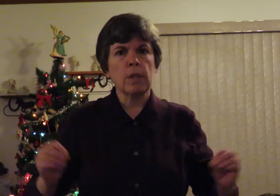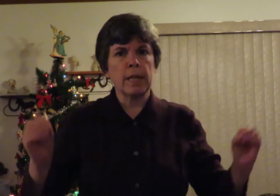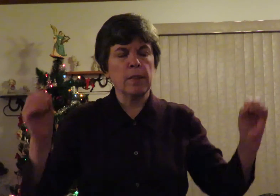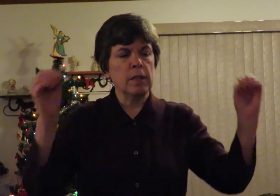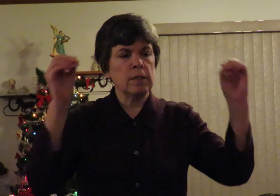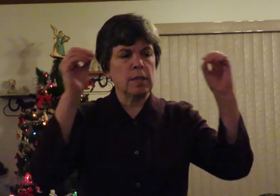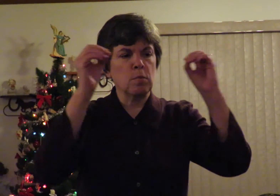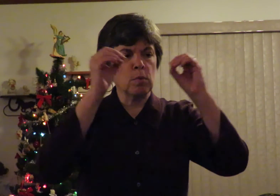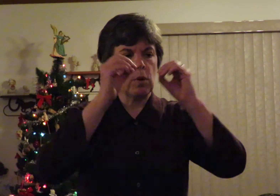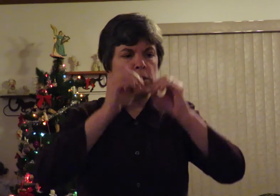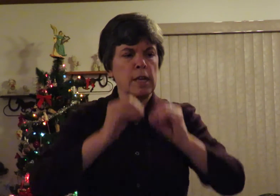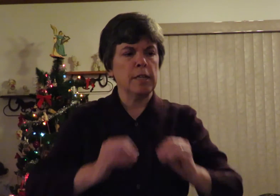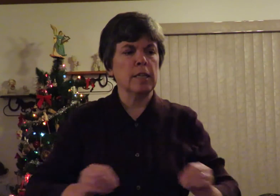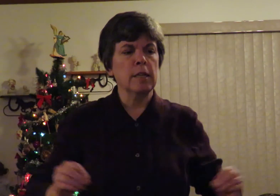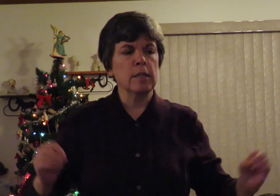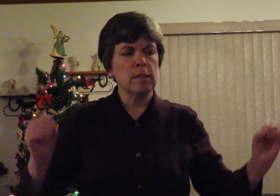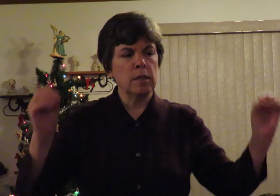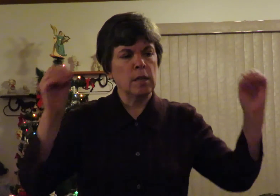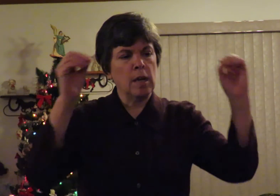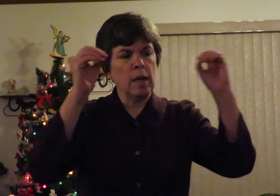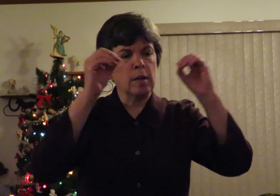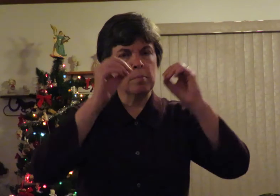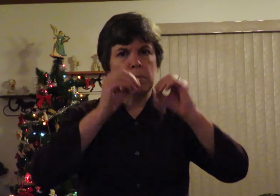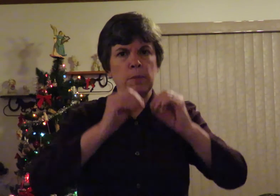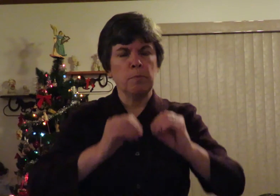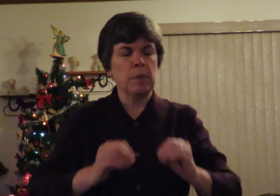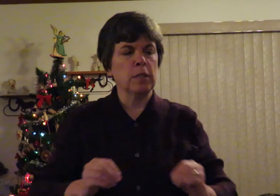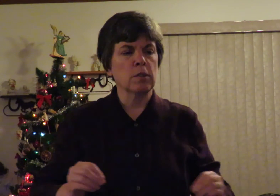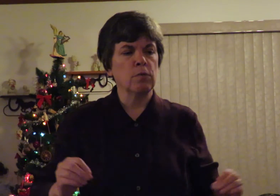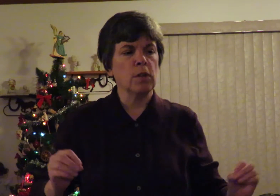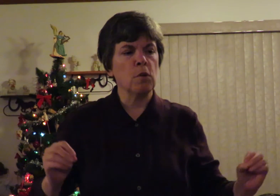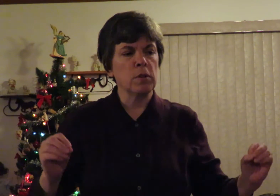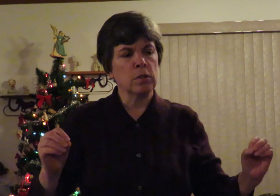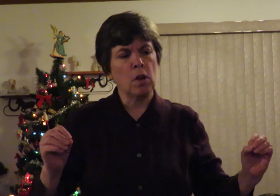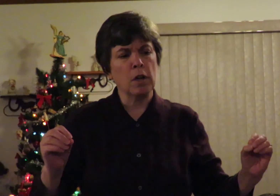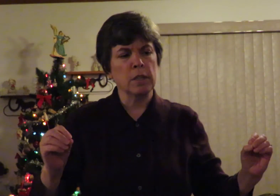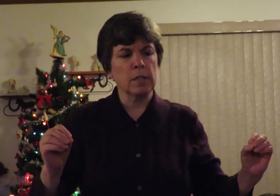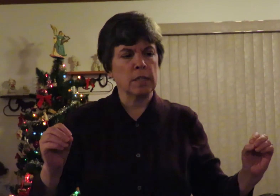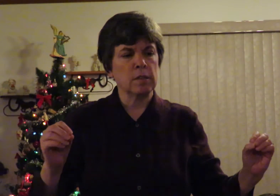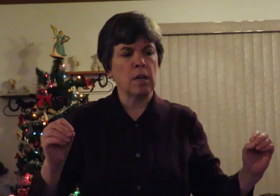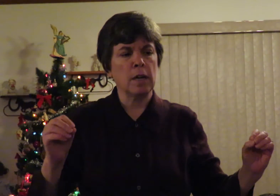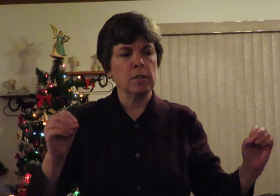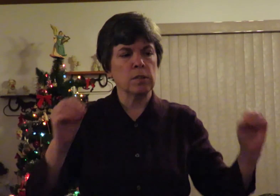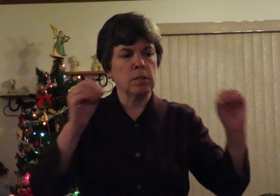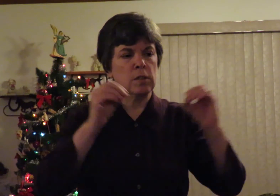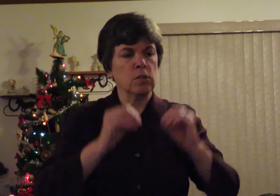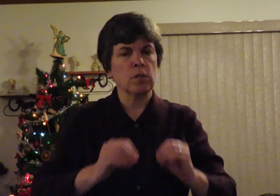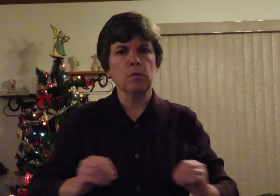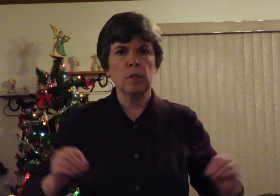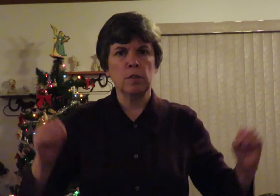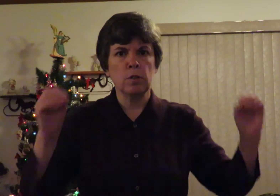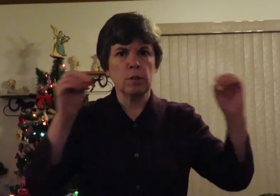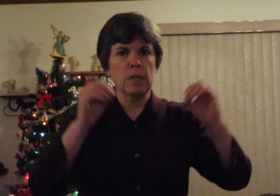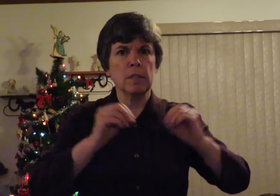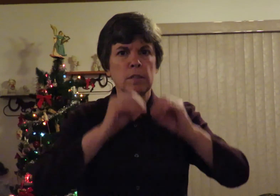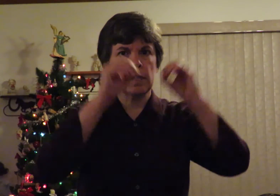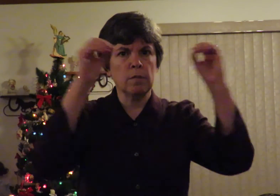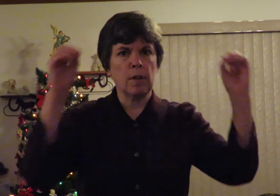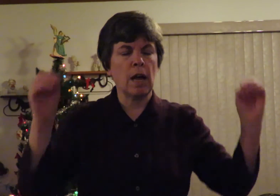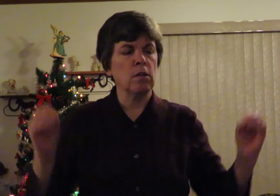like this, and we're rotating in because of the flow of the song and the next signs. It just goes easier in instead of out